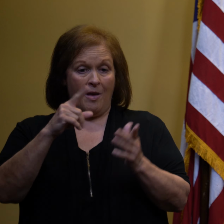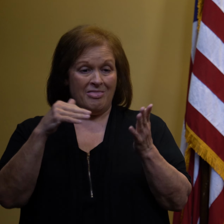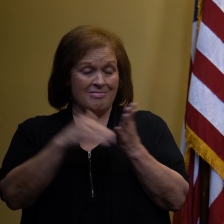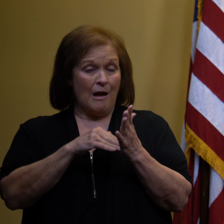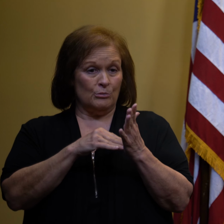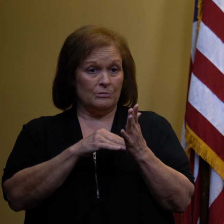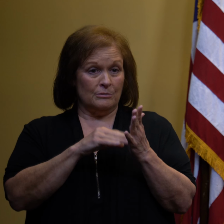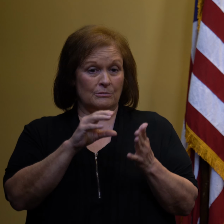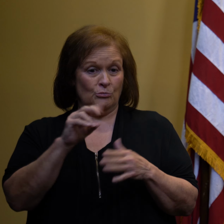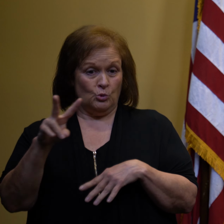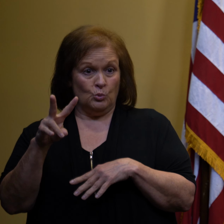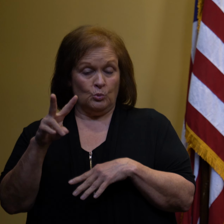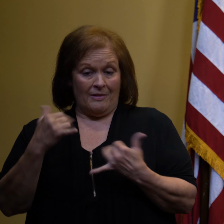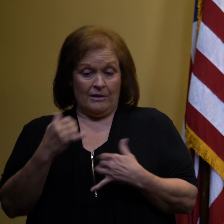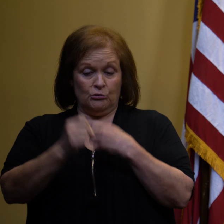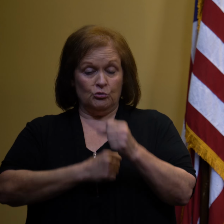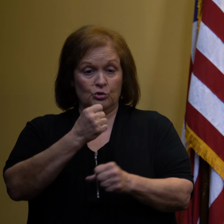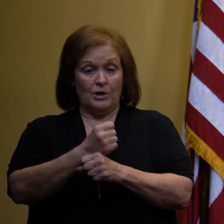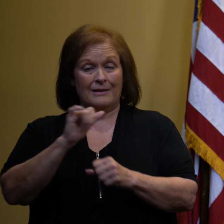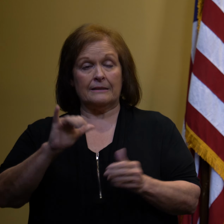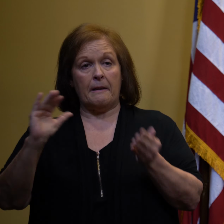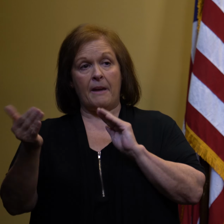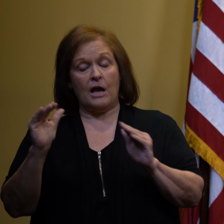so far this year, and that is compared to